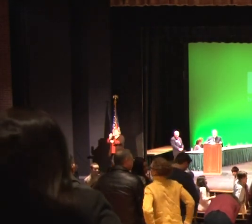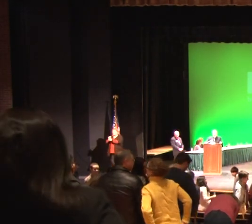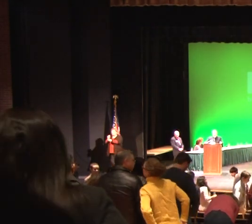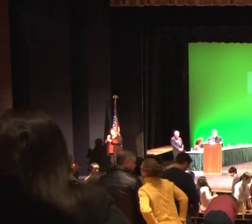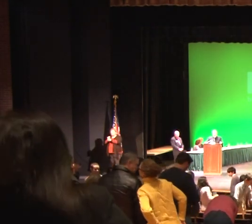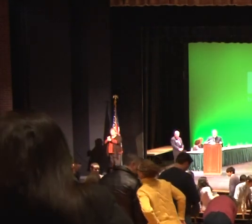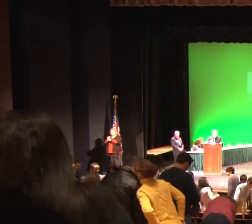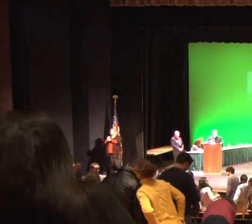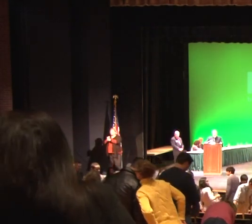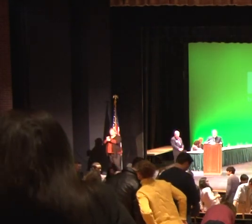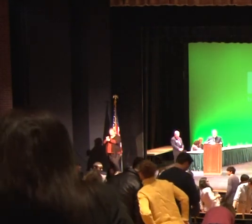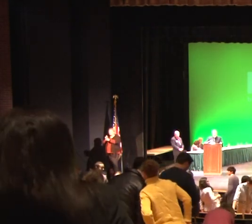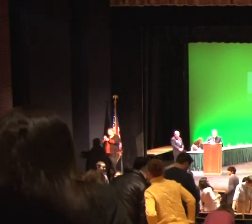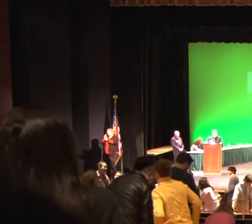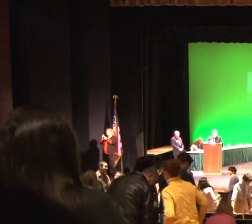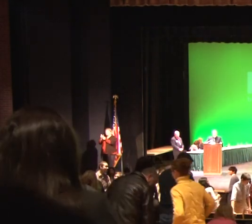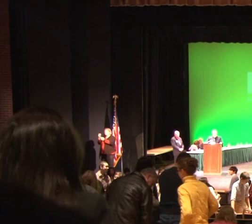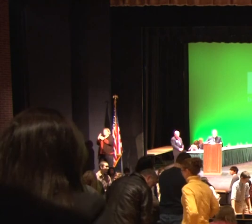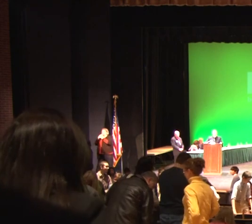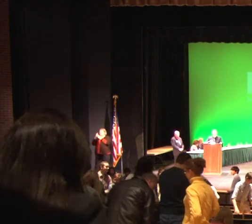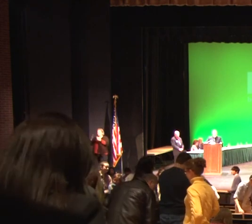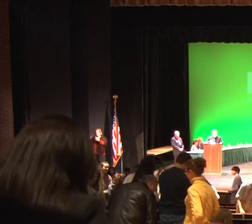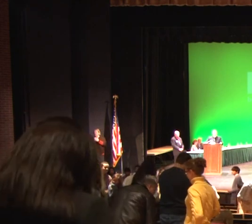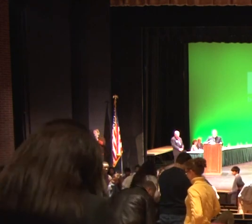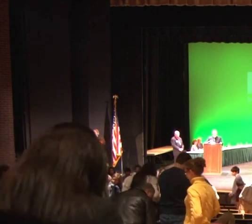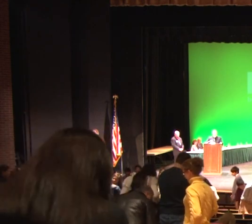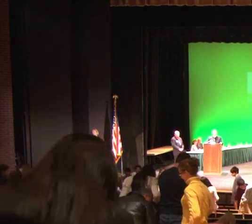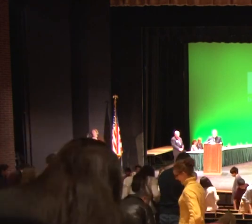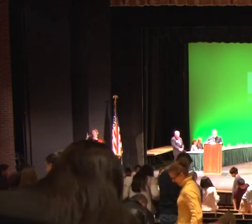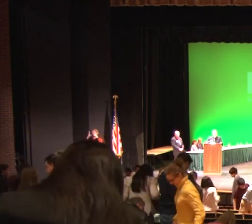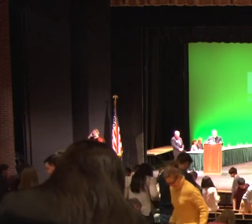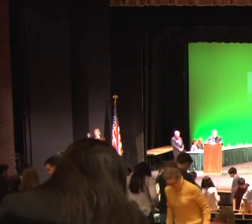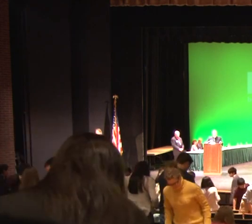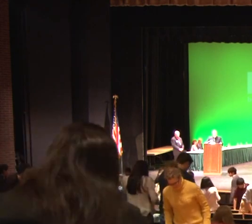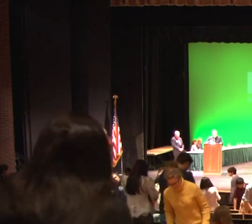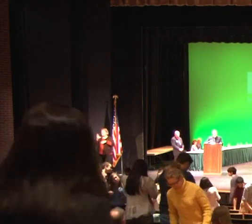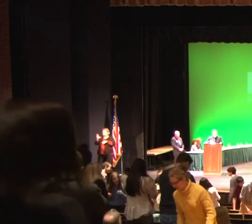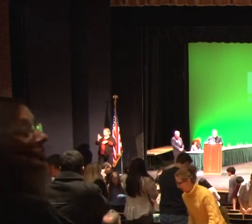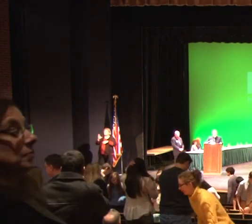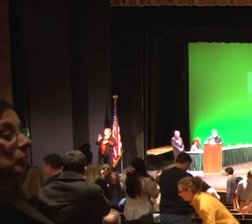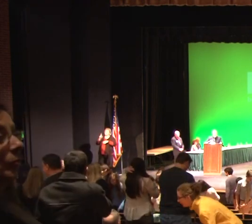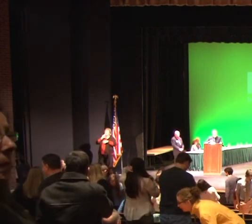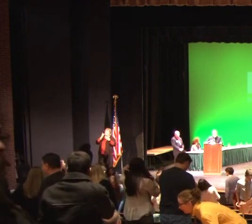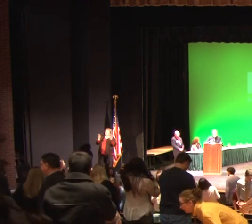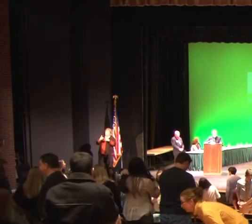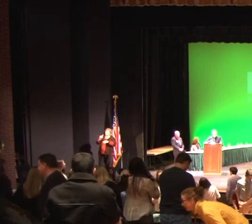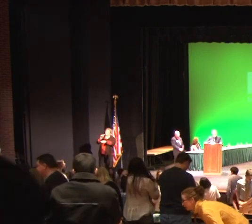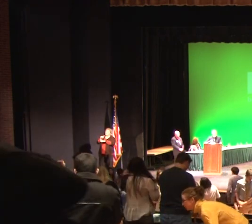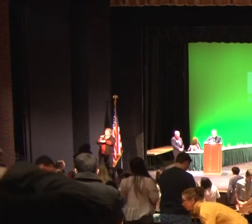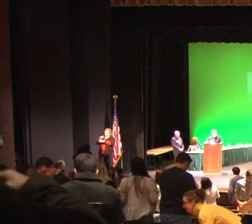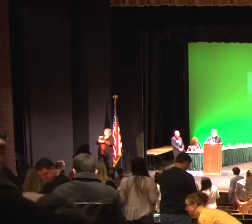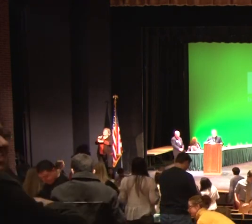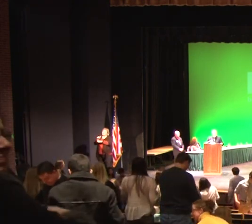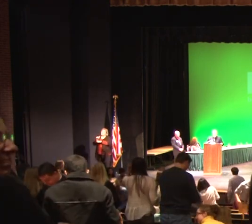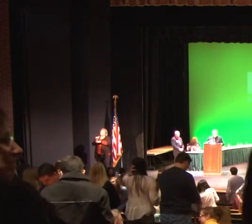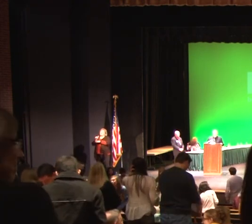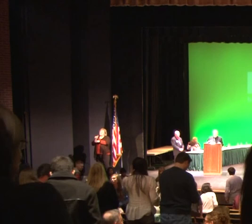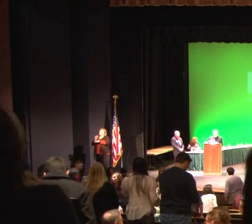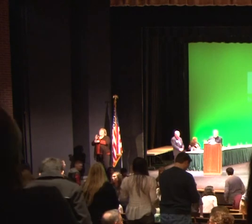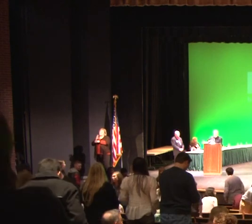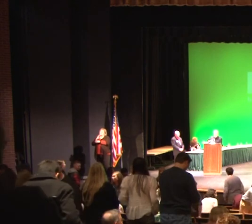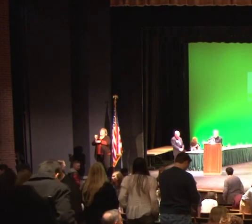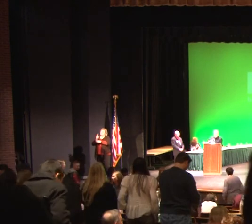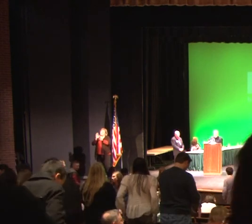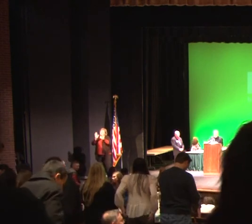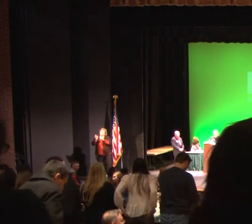particular, would like to thank Dr. John Sprager for his presence here this evening and his